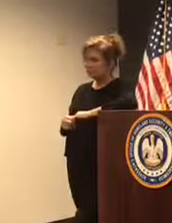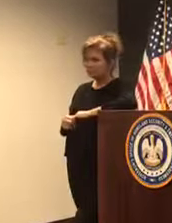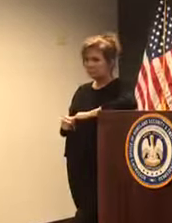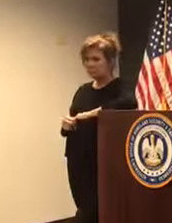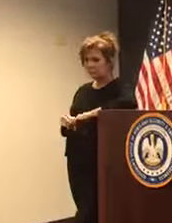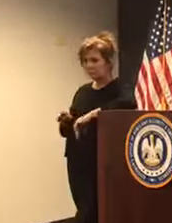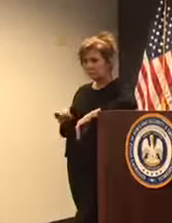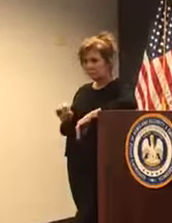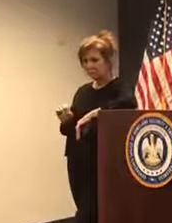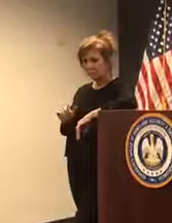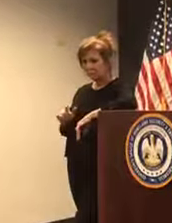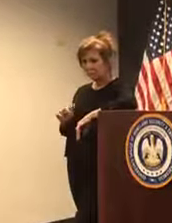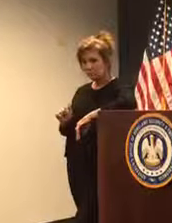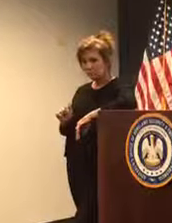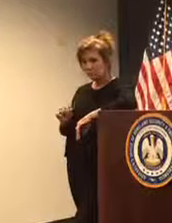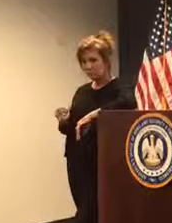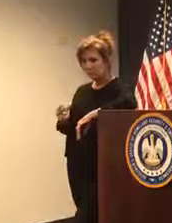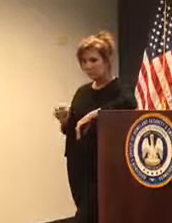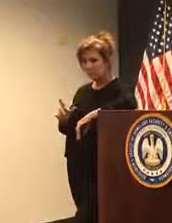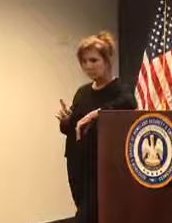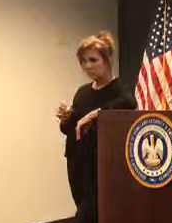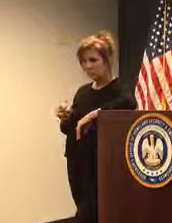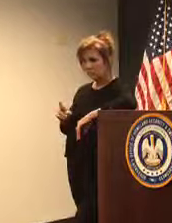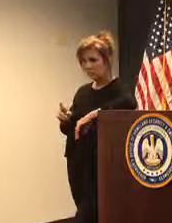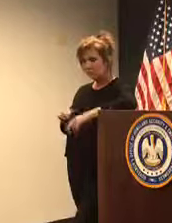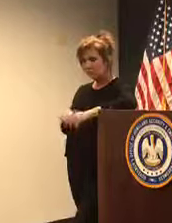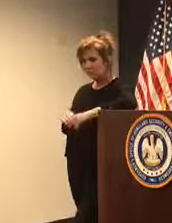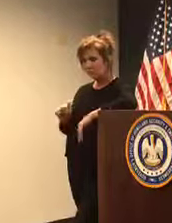mega shelter? Alexandria.